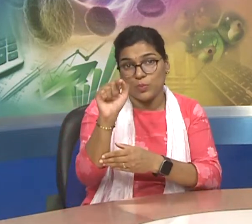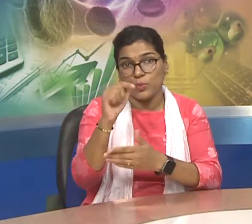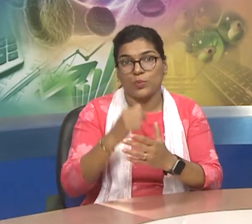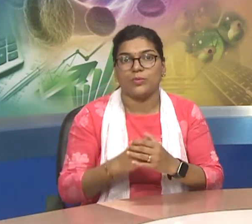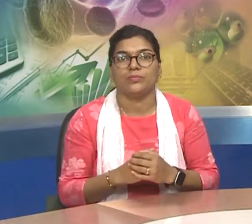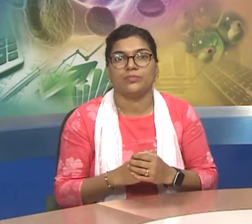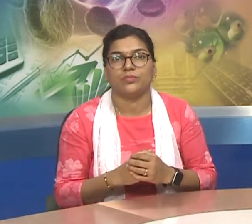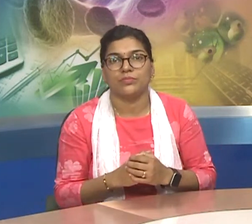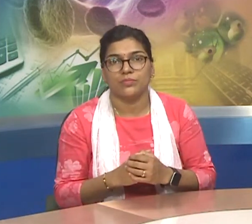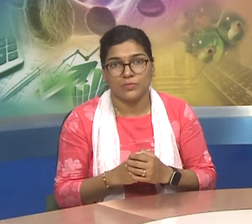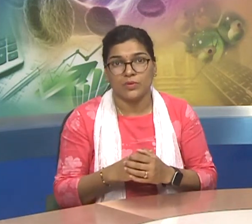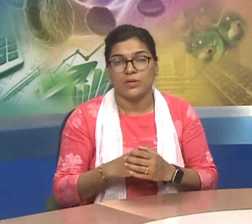Point number 3,